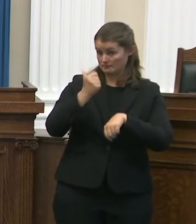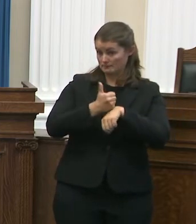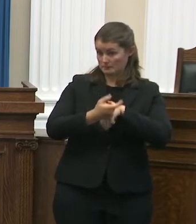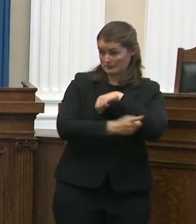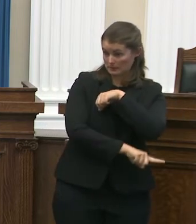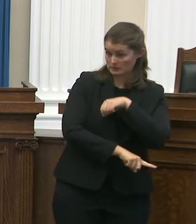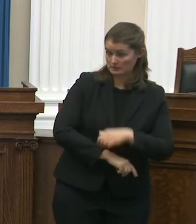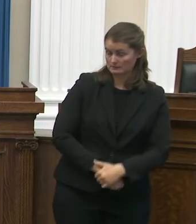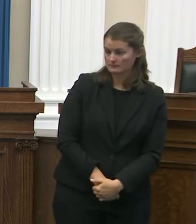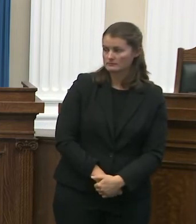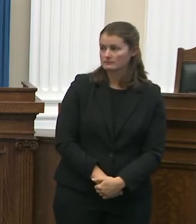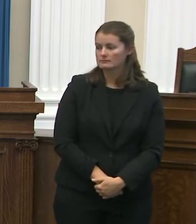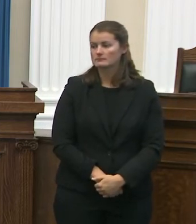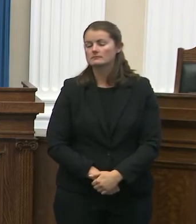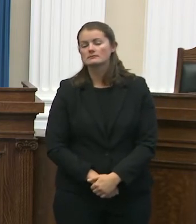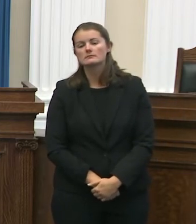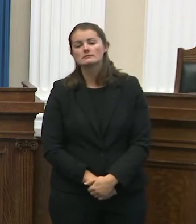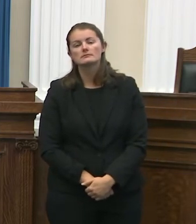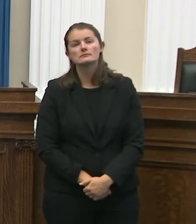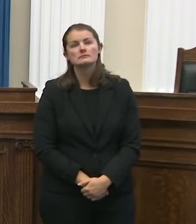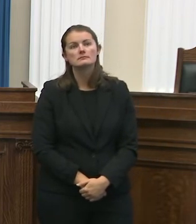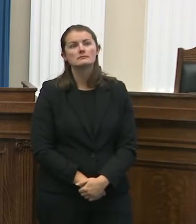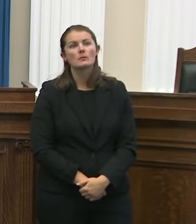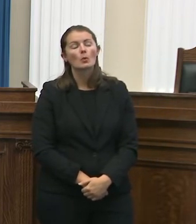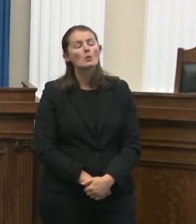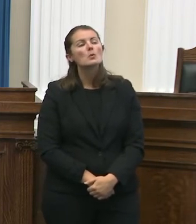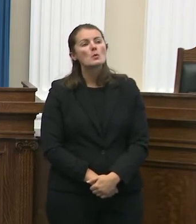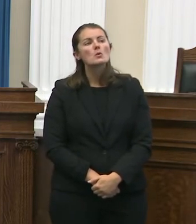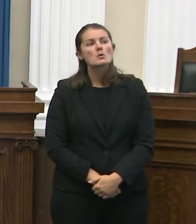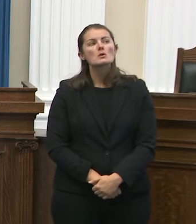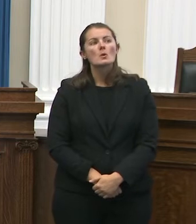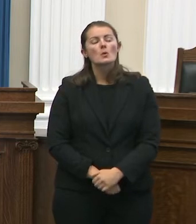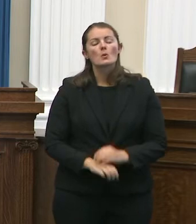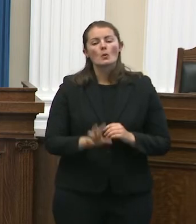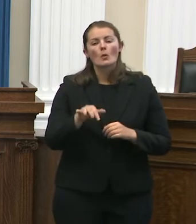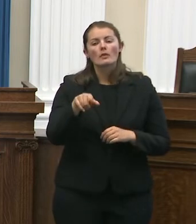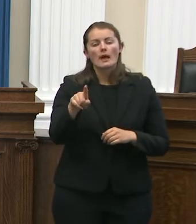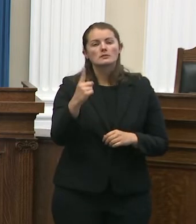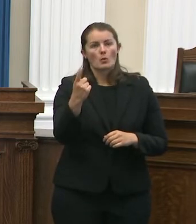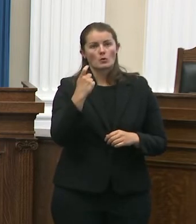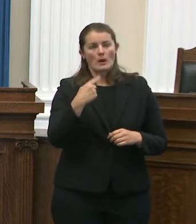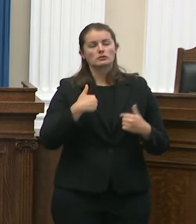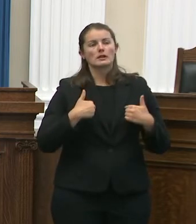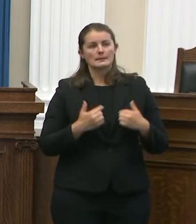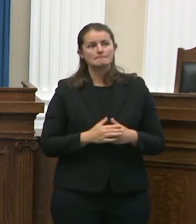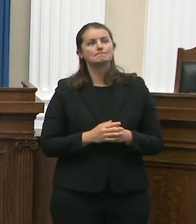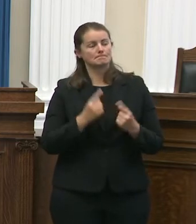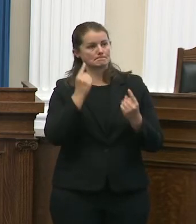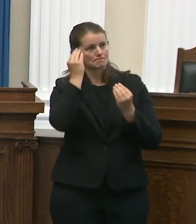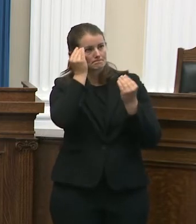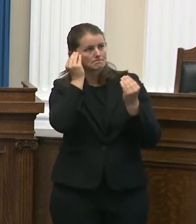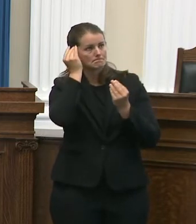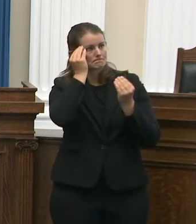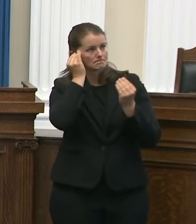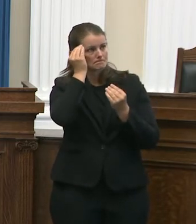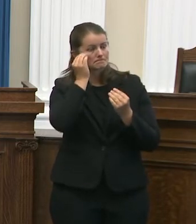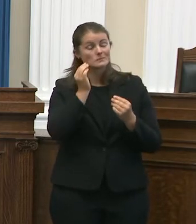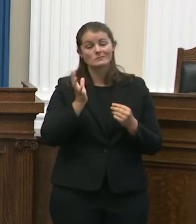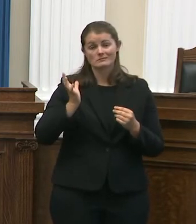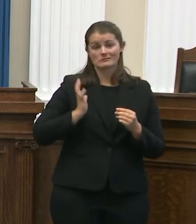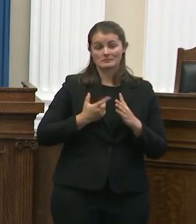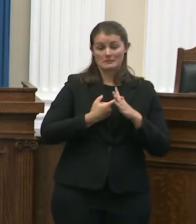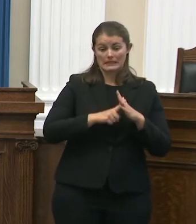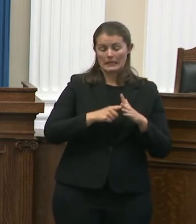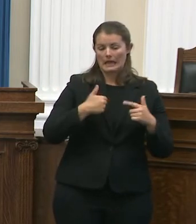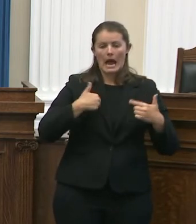Boy, I was, you know, that is a question that, believe me, has cost me a lot of night's sleep. I said at the beginning I didn't want